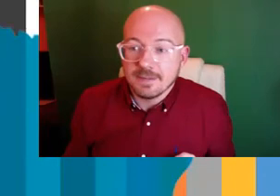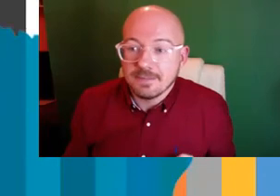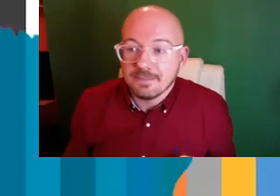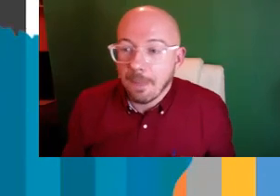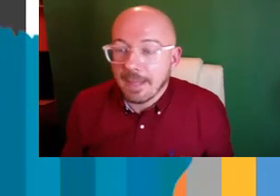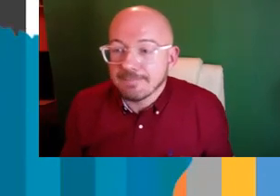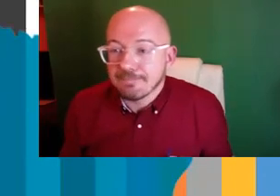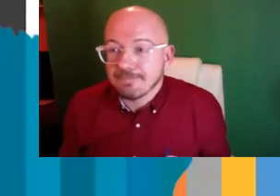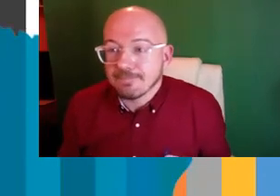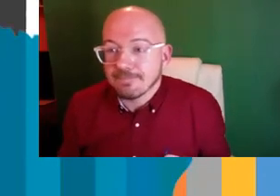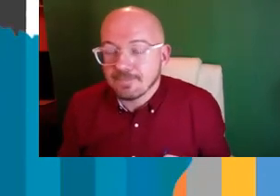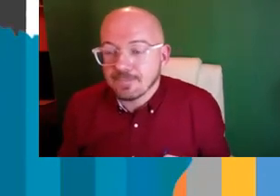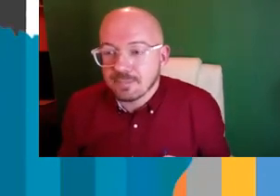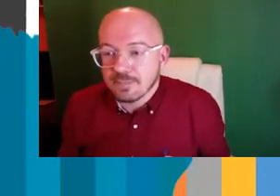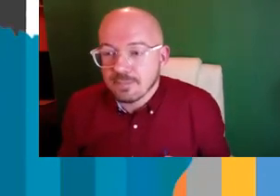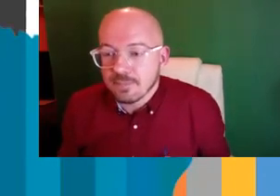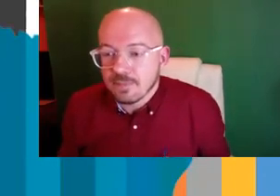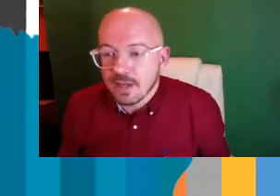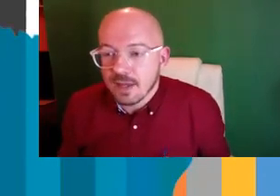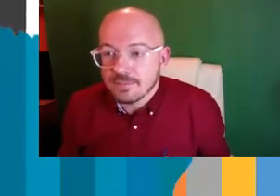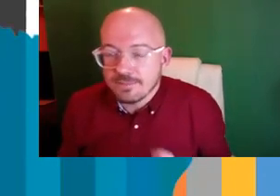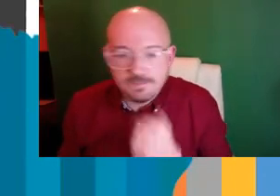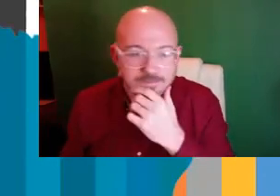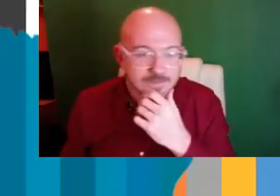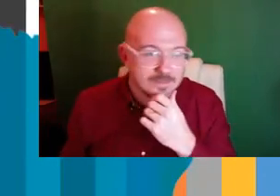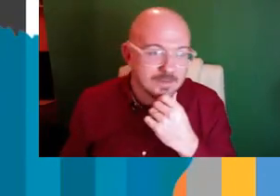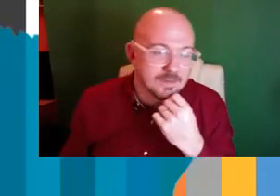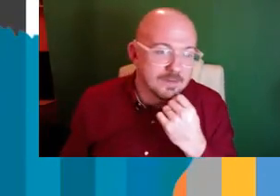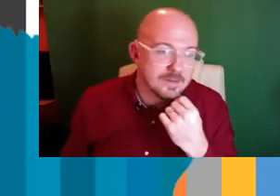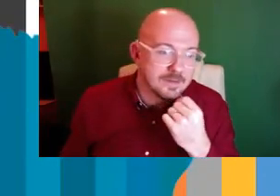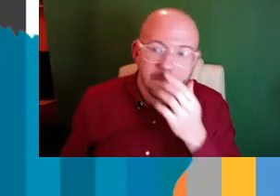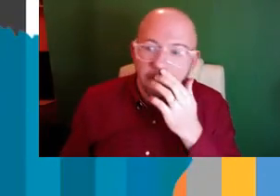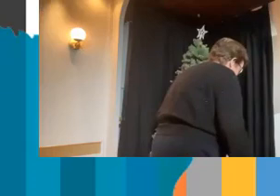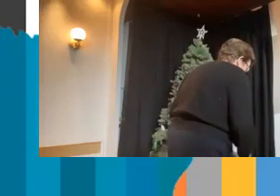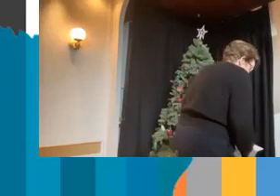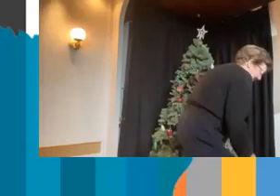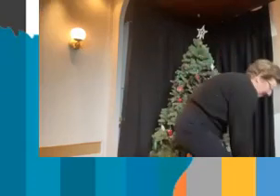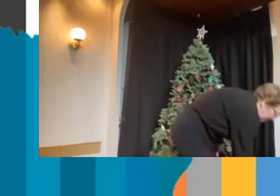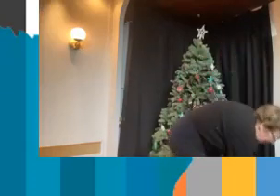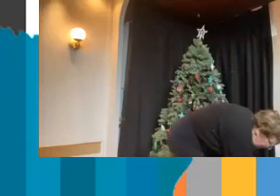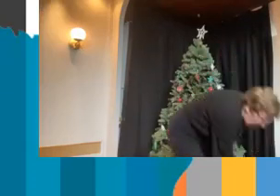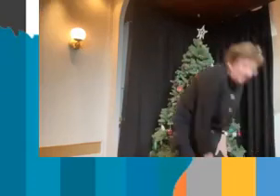that's all from me, and now I'm going to hand over Rachel to talk about the Phase 2 report.